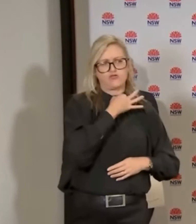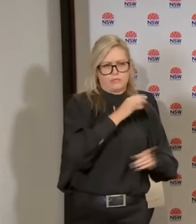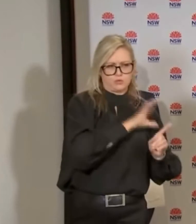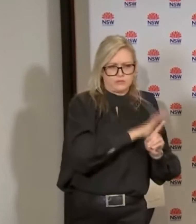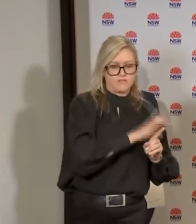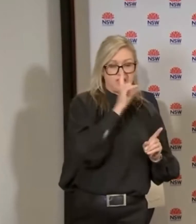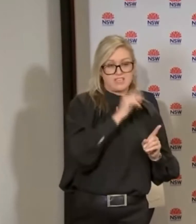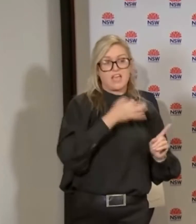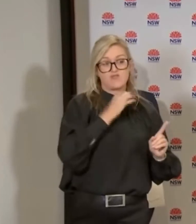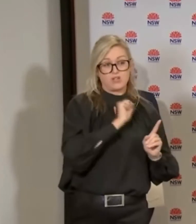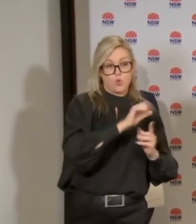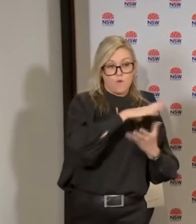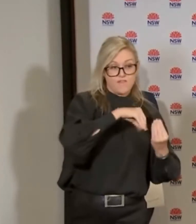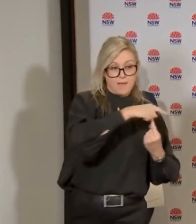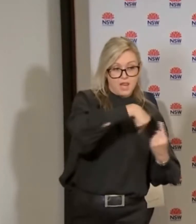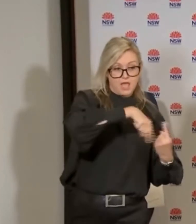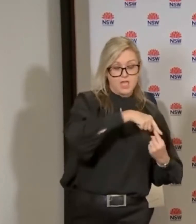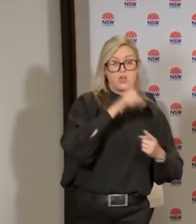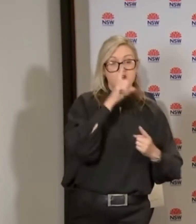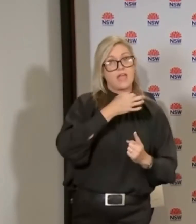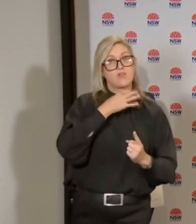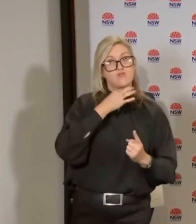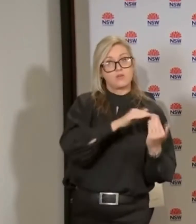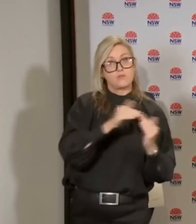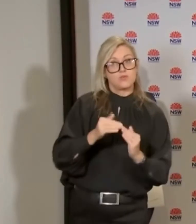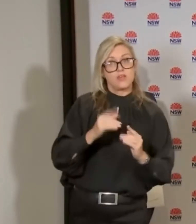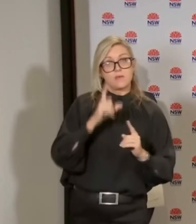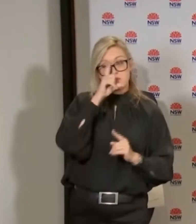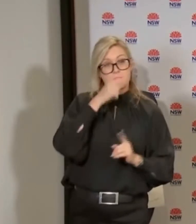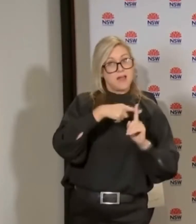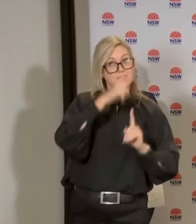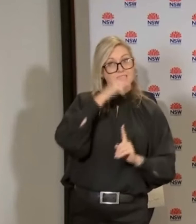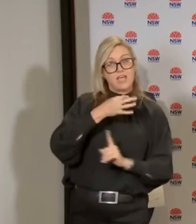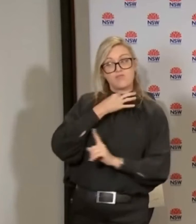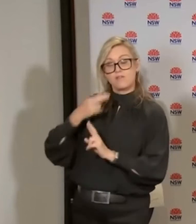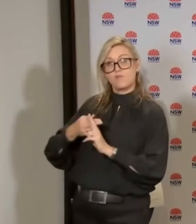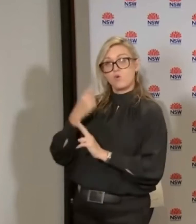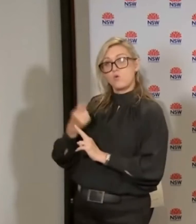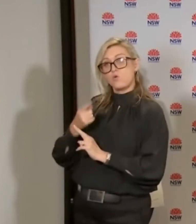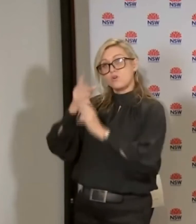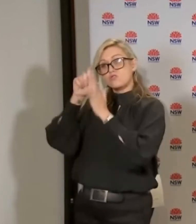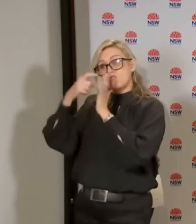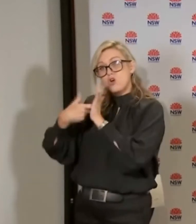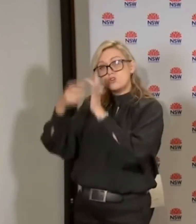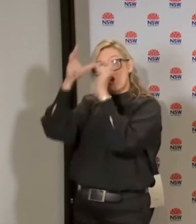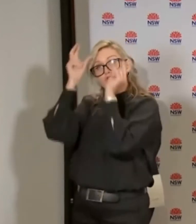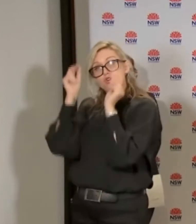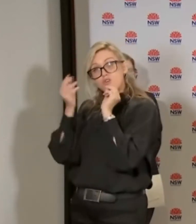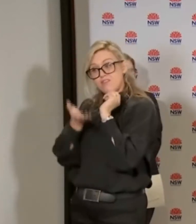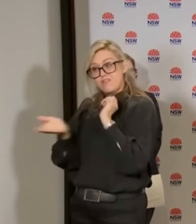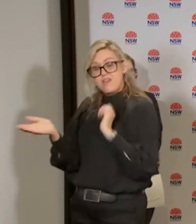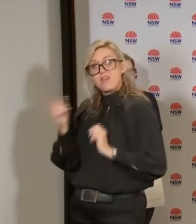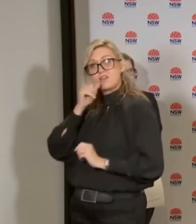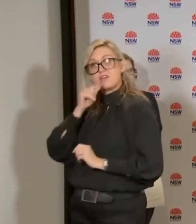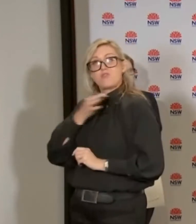risk, but you're also putting those frontline health workers at risk by not actually taking part in our vaccination